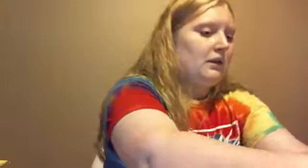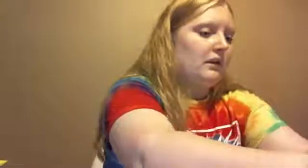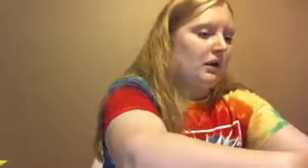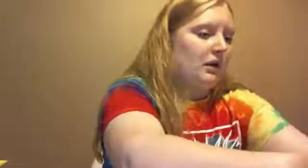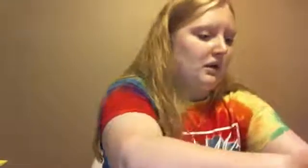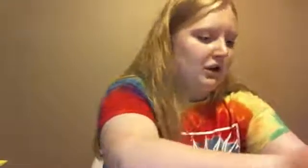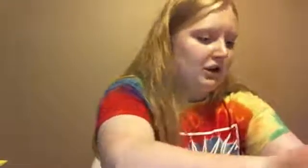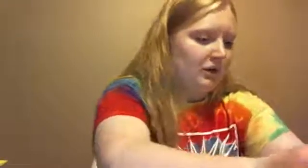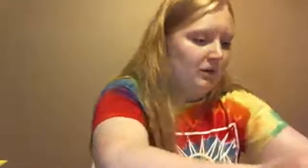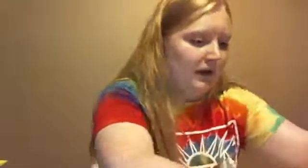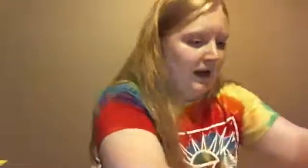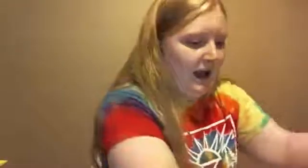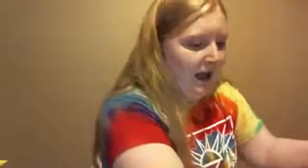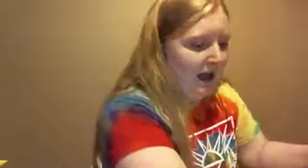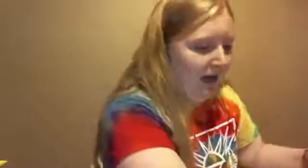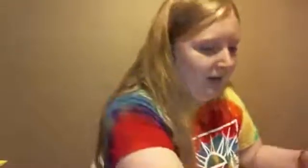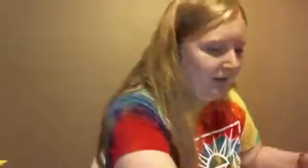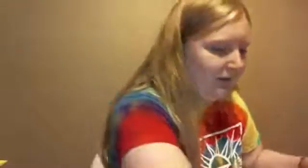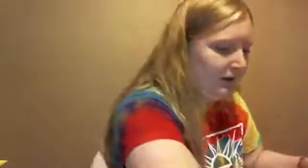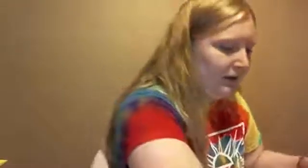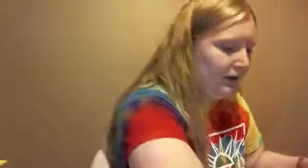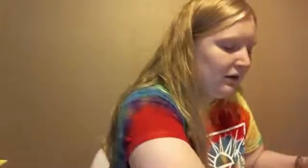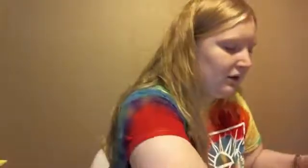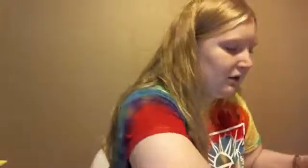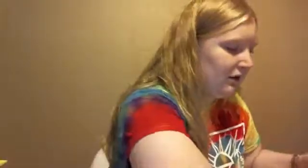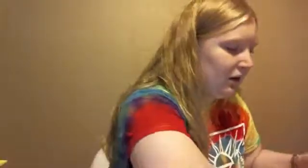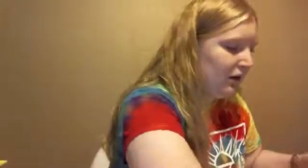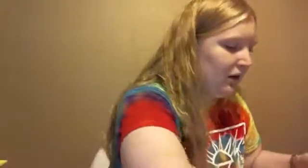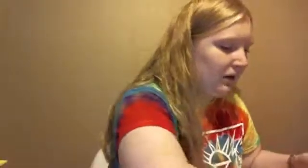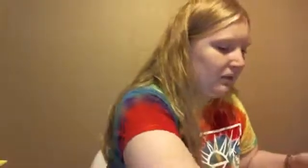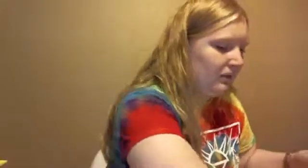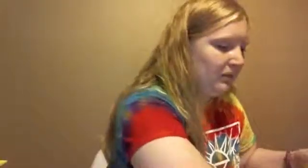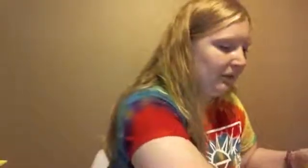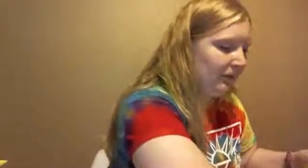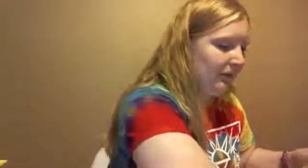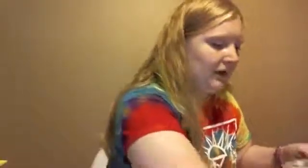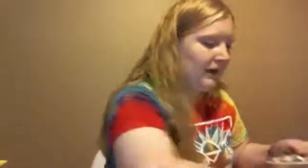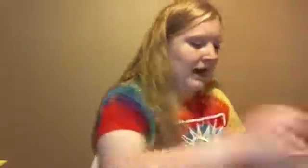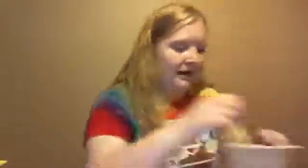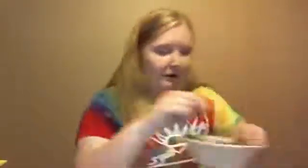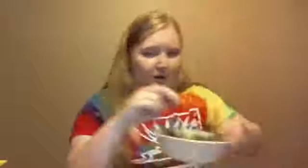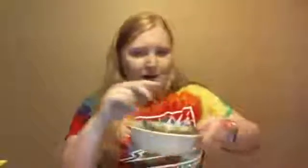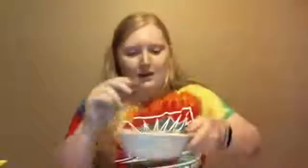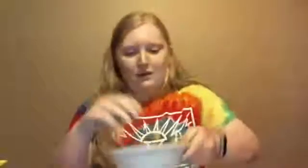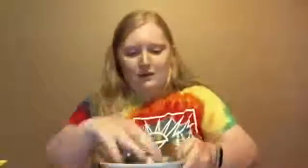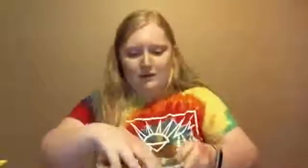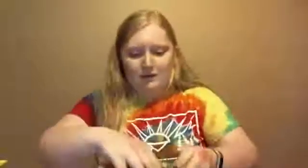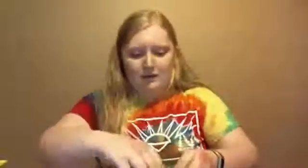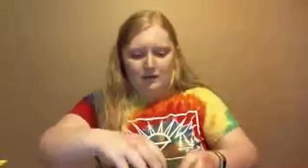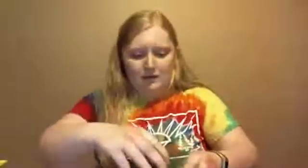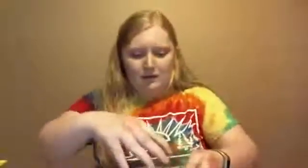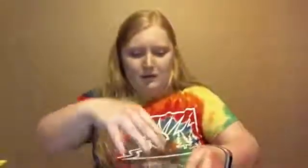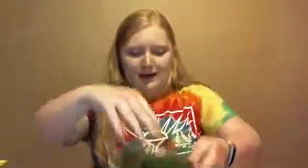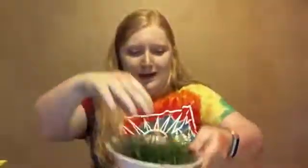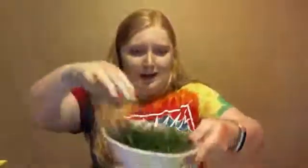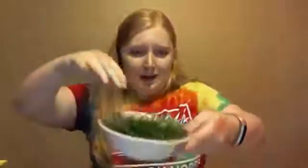So I'm going to show you what I have. So right before our live, I went out and I got